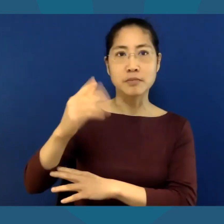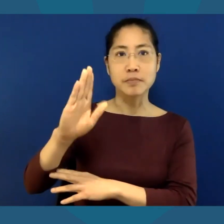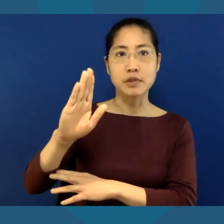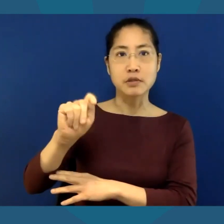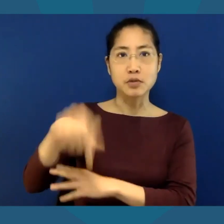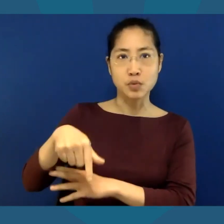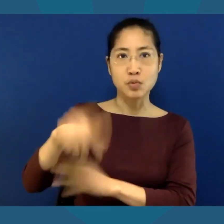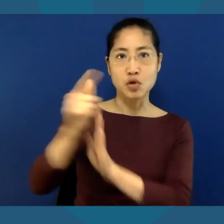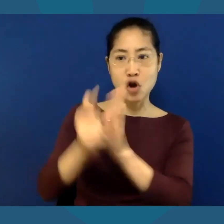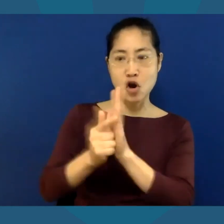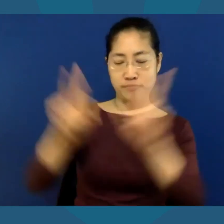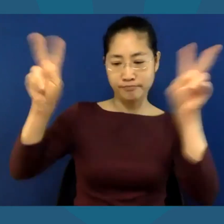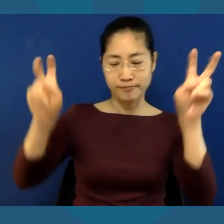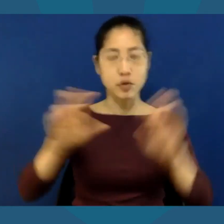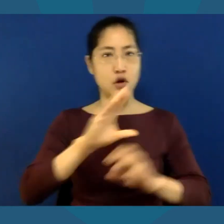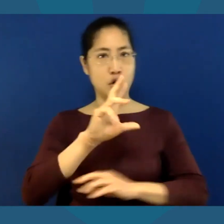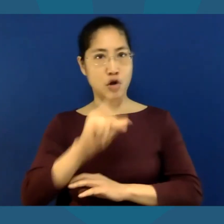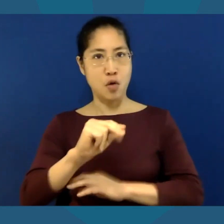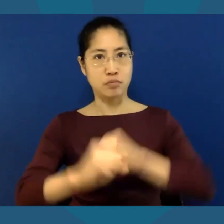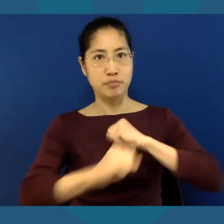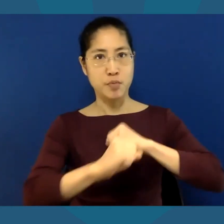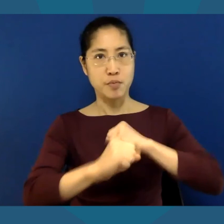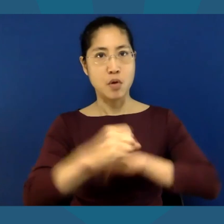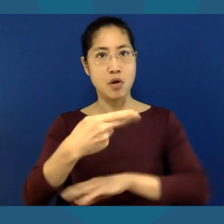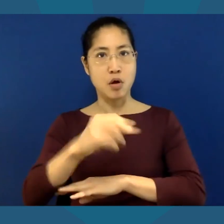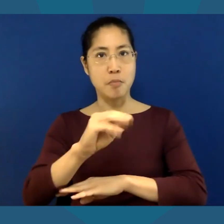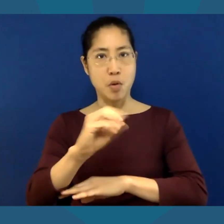anti-LGBTQ no promo homo law.